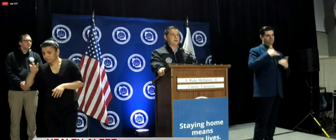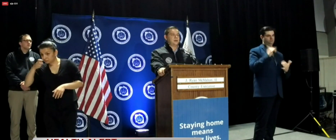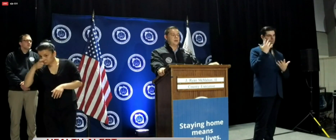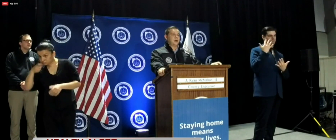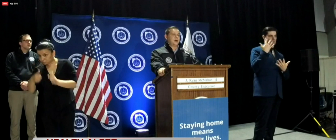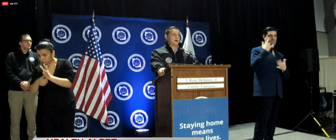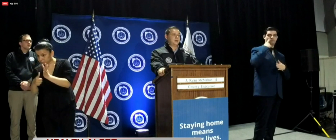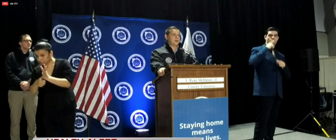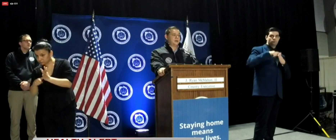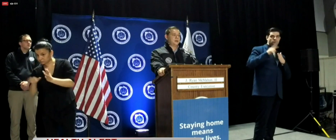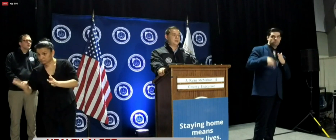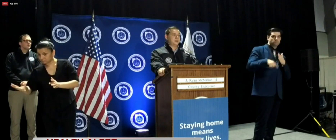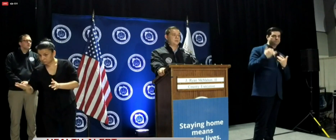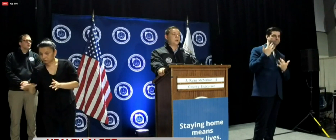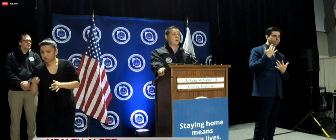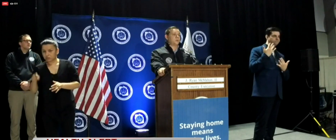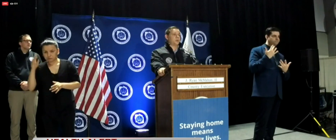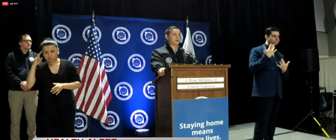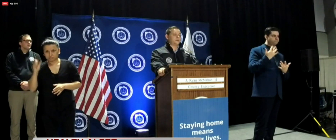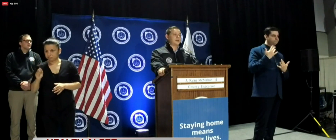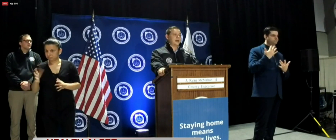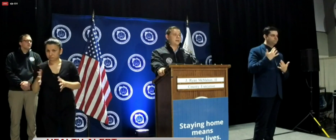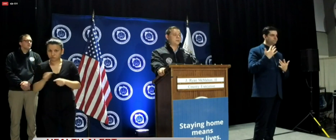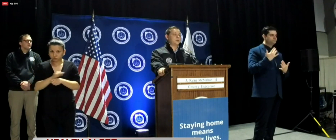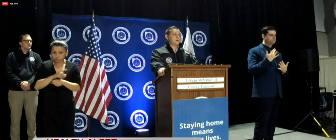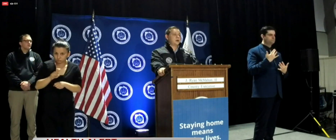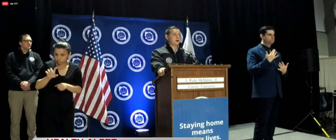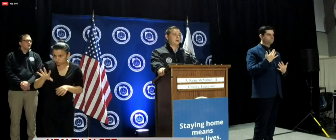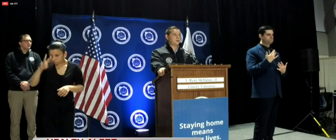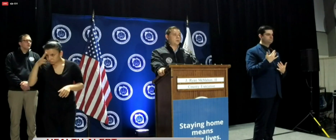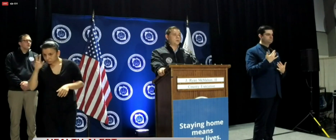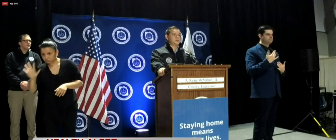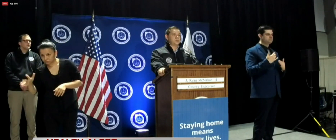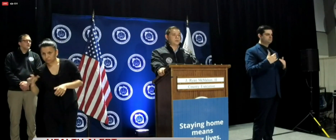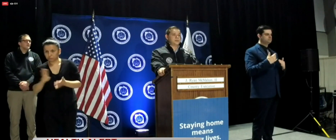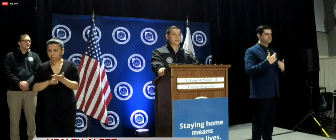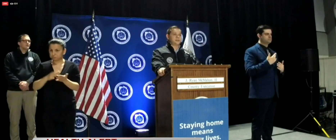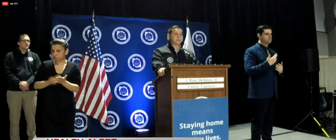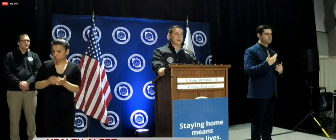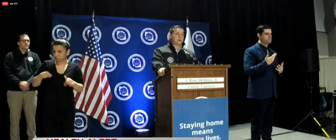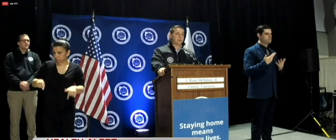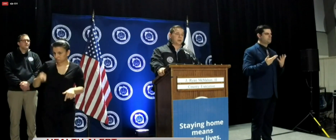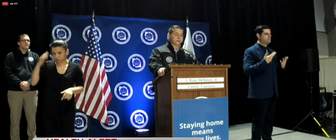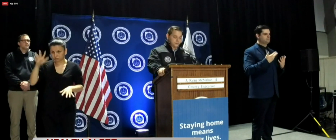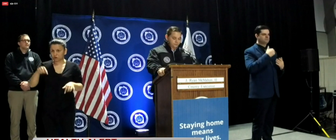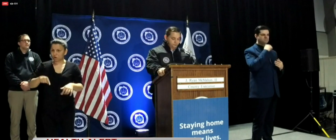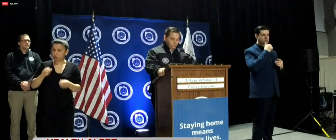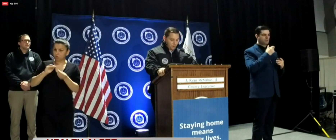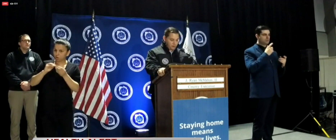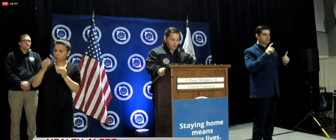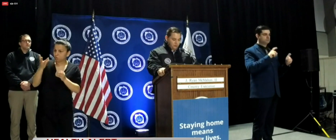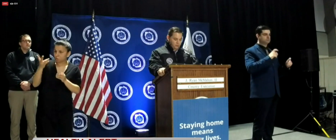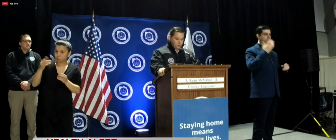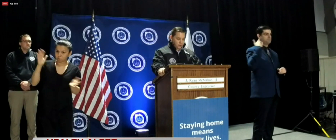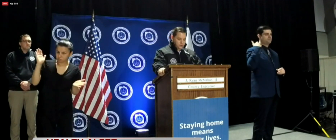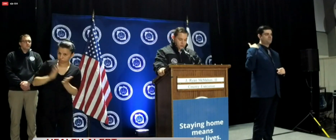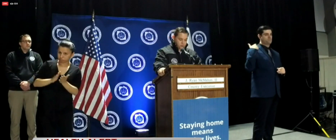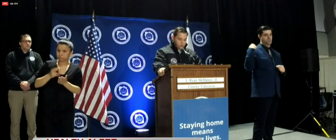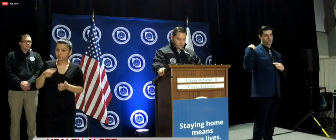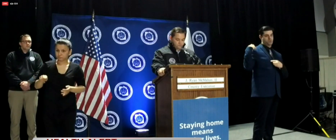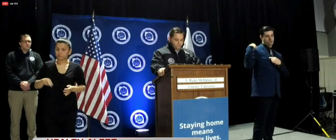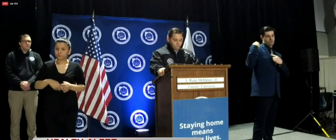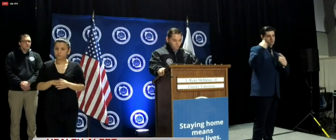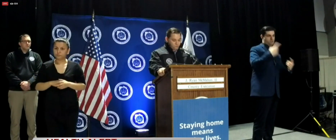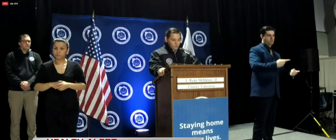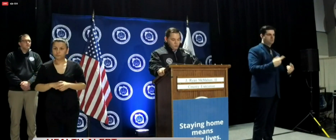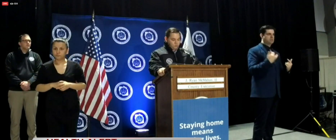had in a long period of time. We'll see what today's demand brings across the